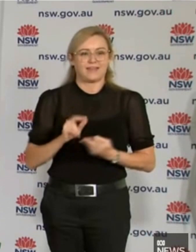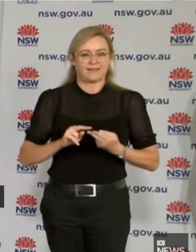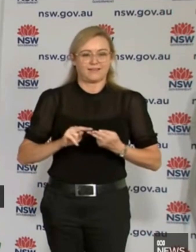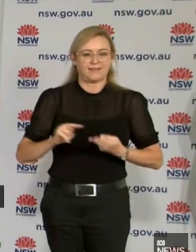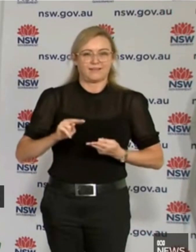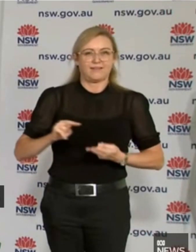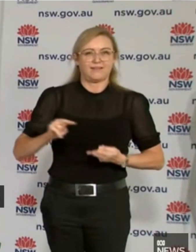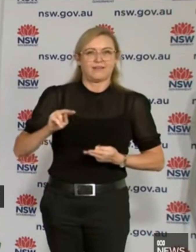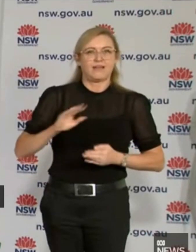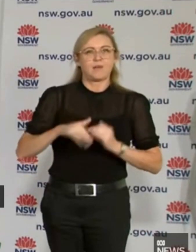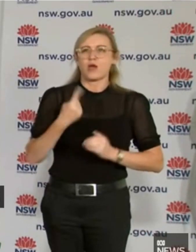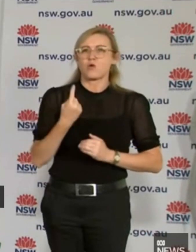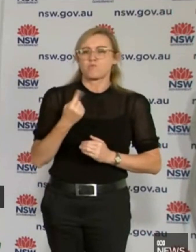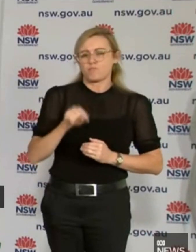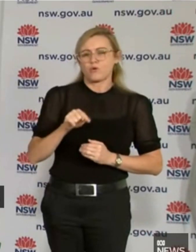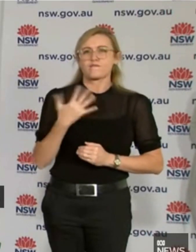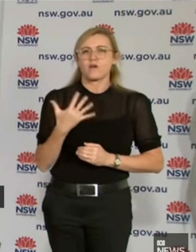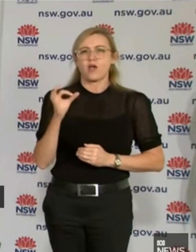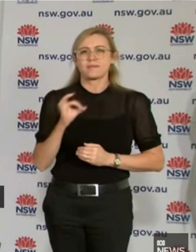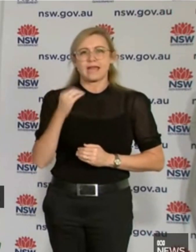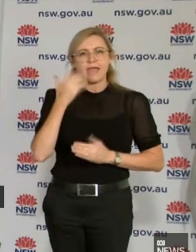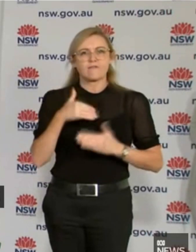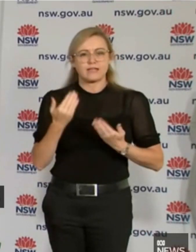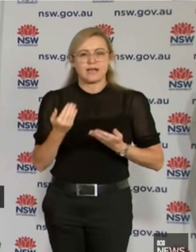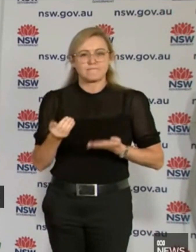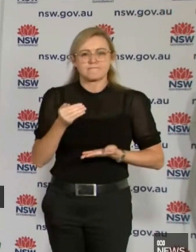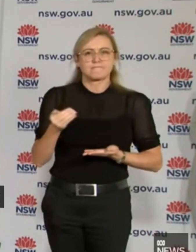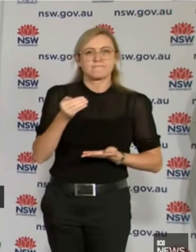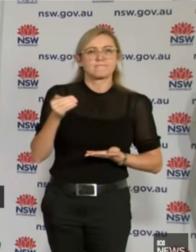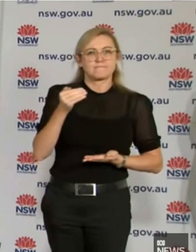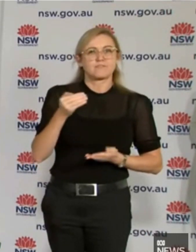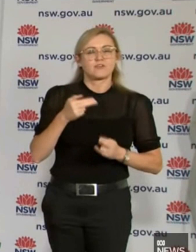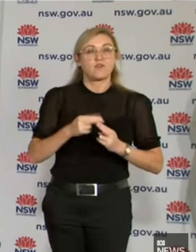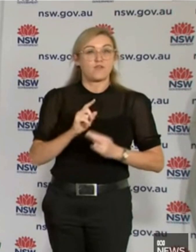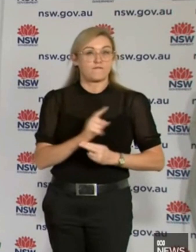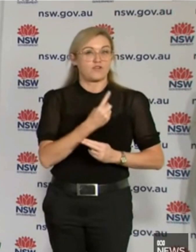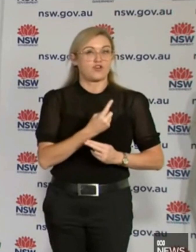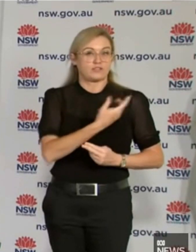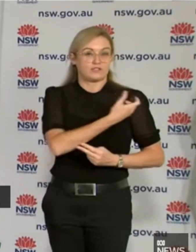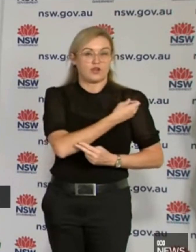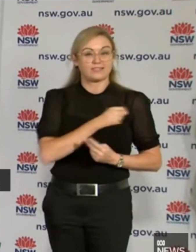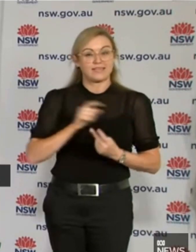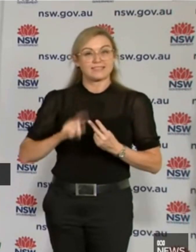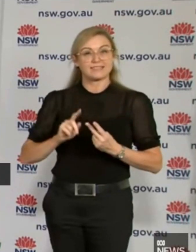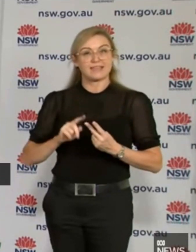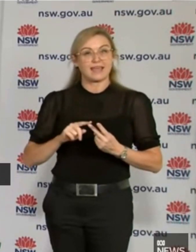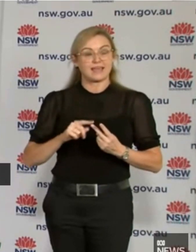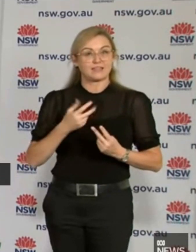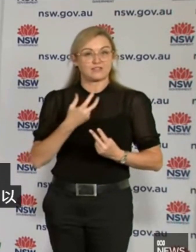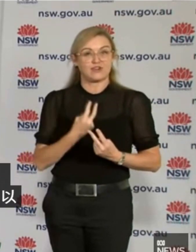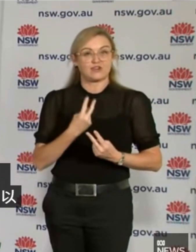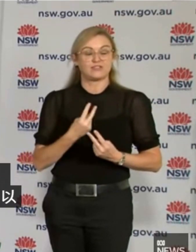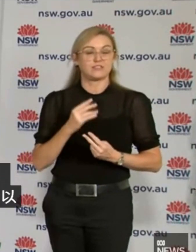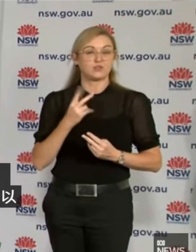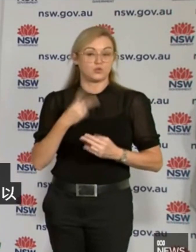about 0.5% each day for the first doses. And the second doses 2 days ago were sitting at